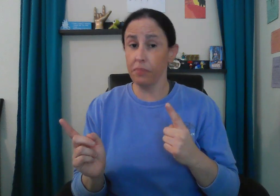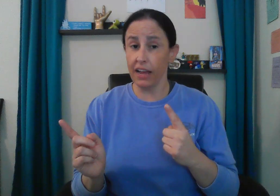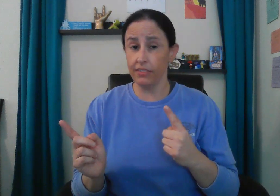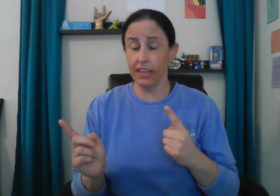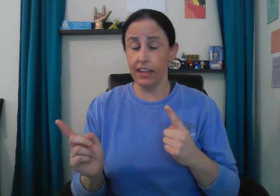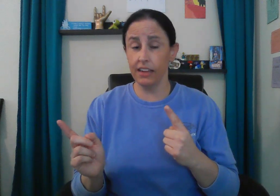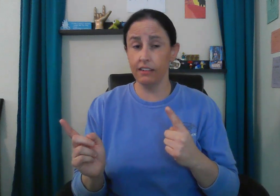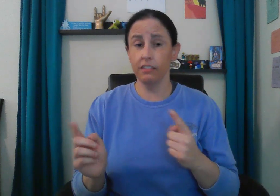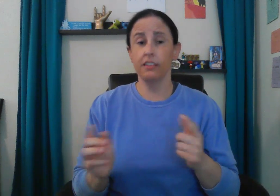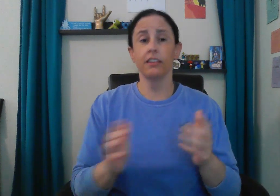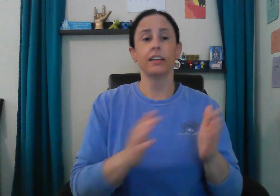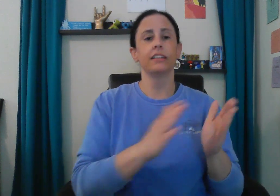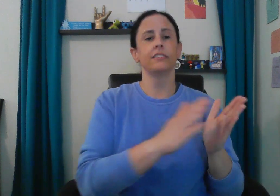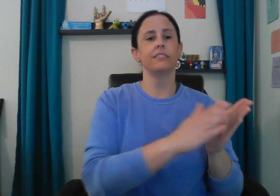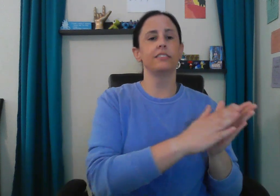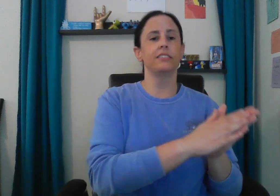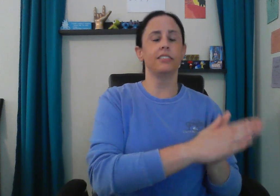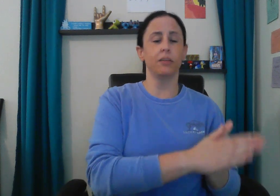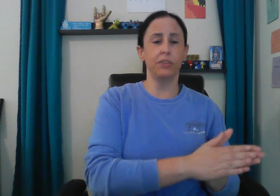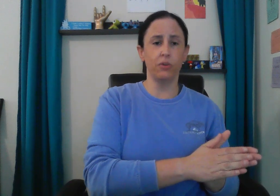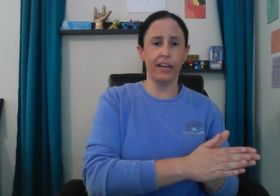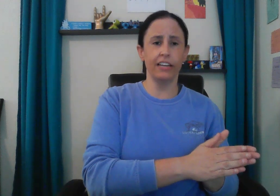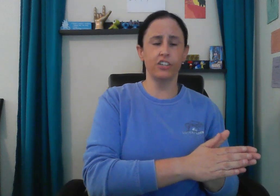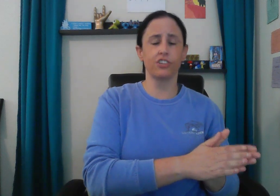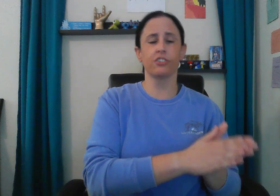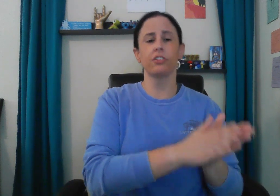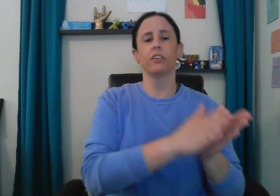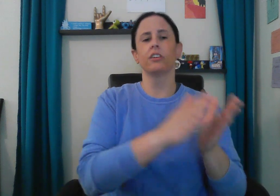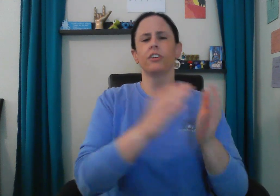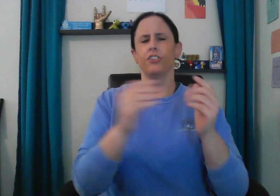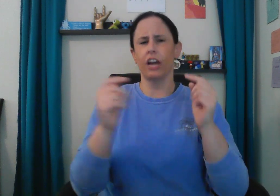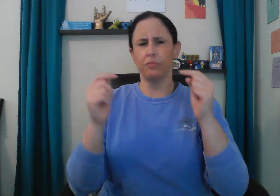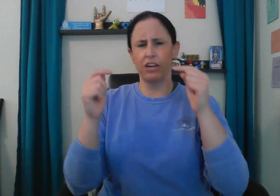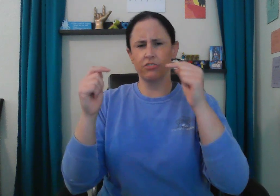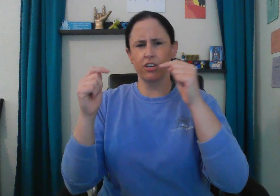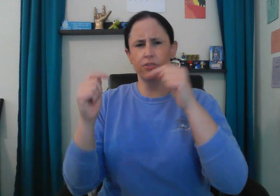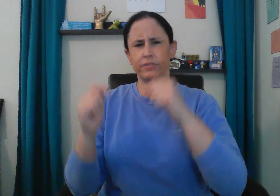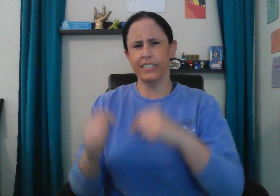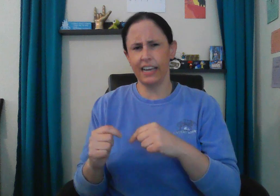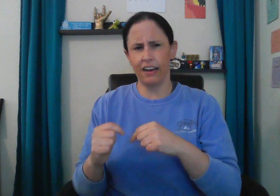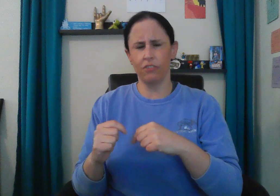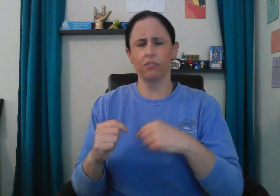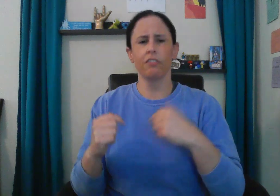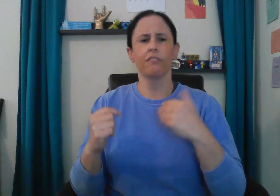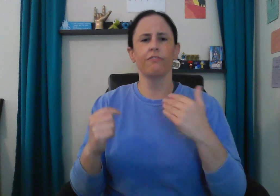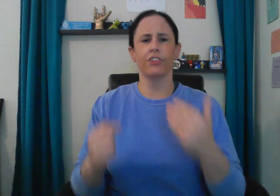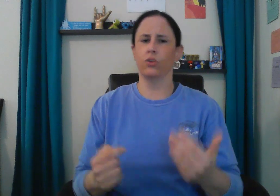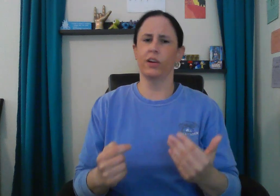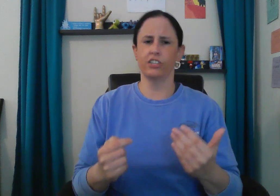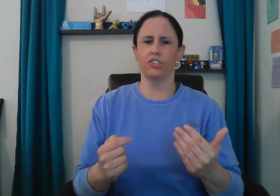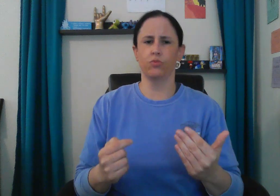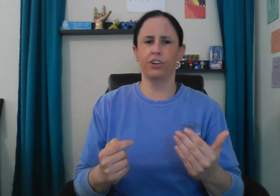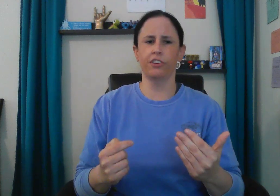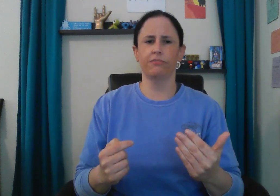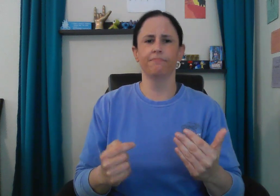at the end. WH, your eyebrows go down for the question word.